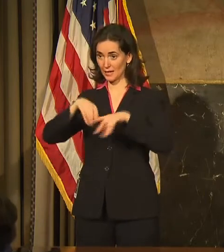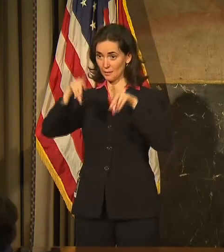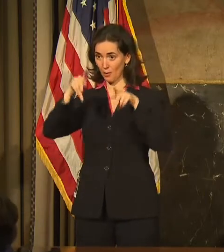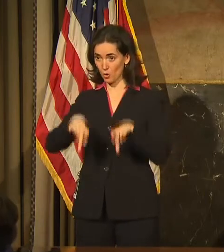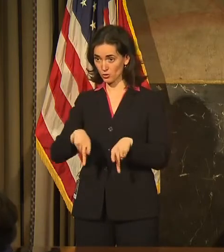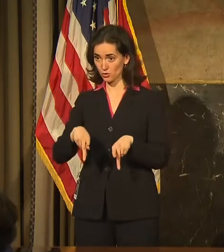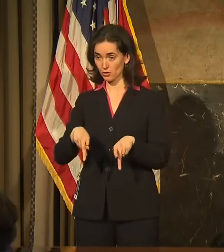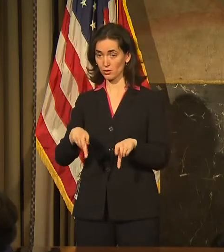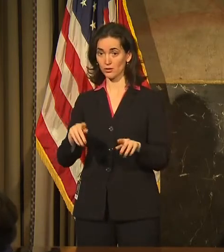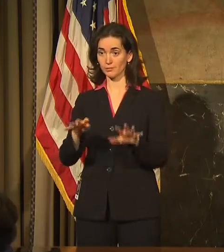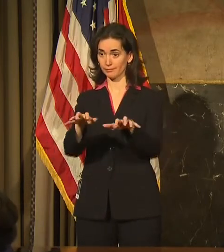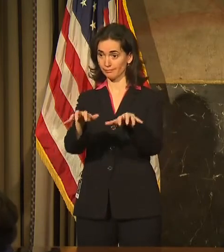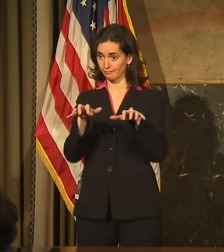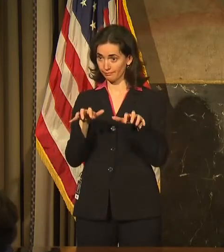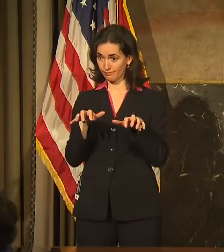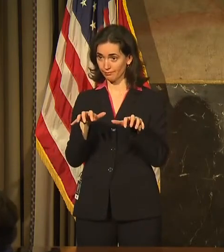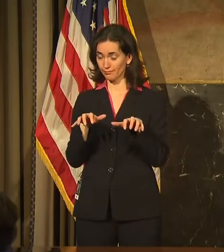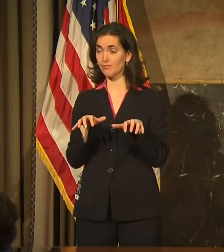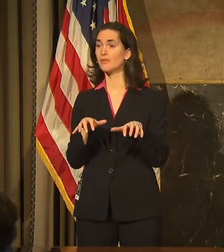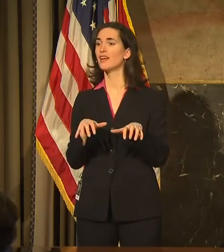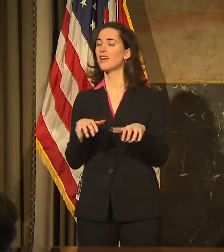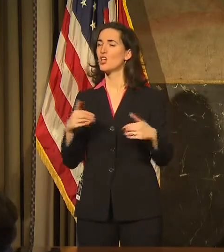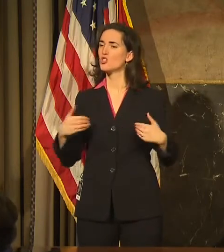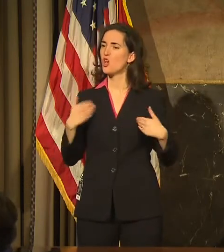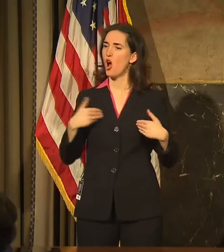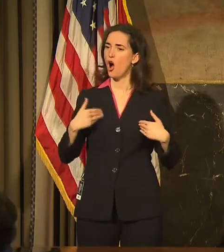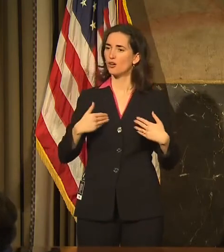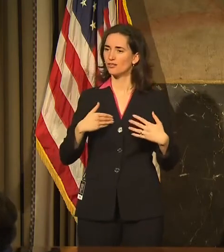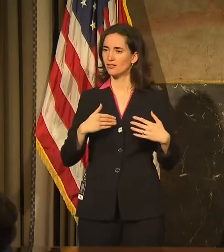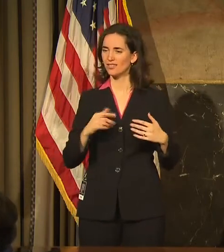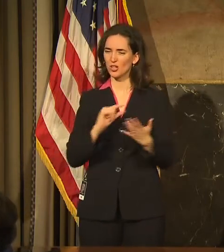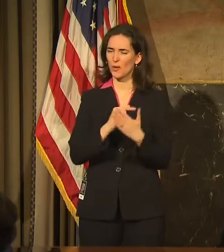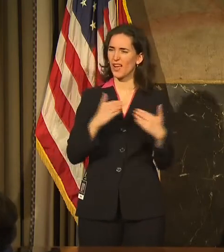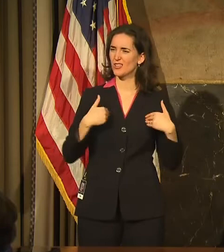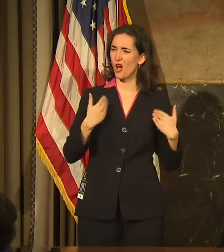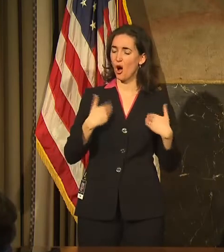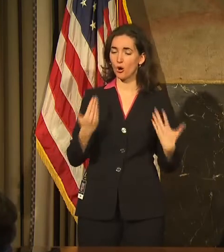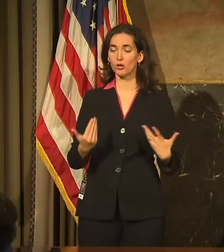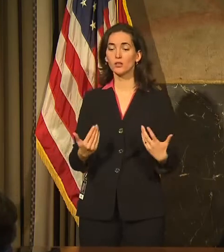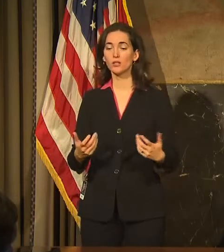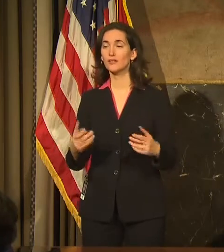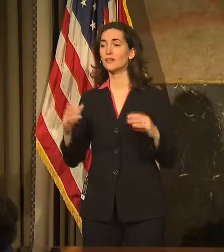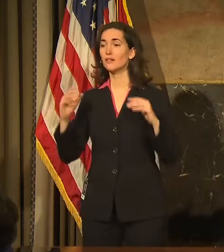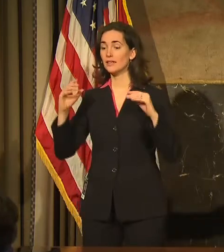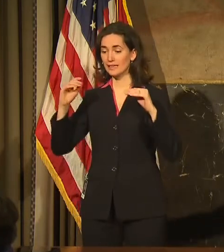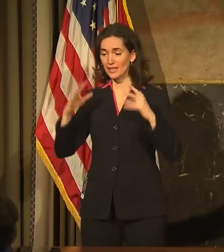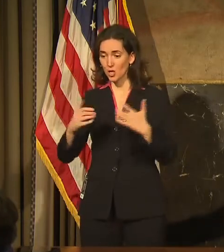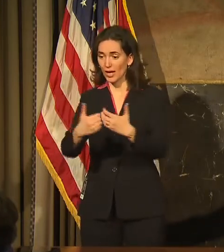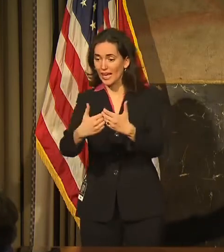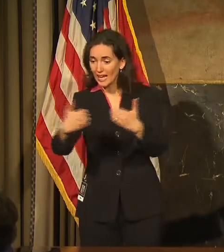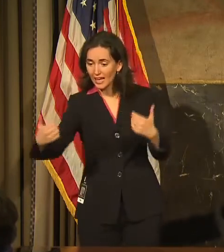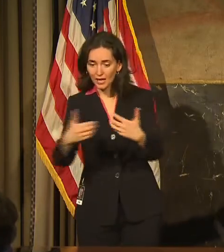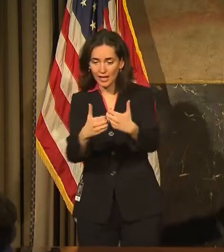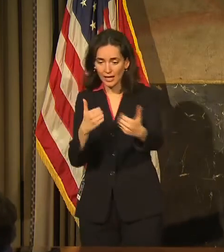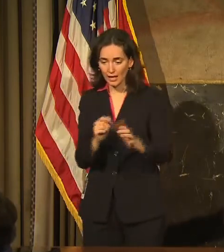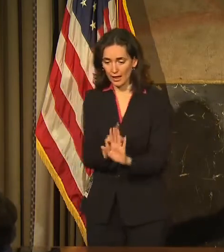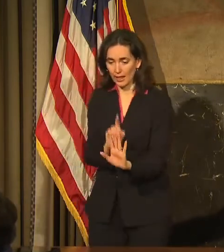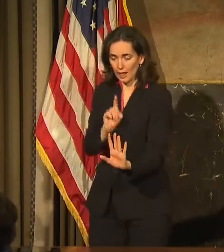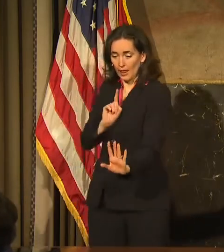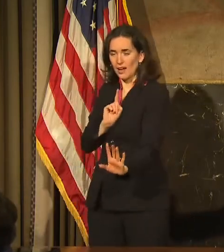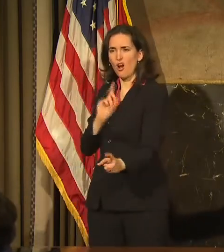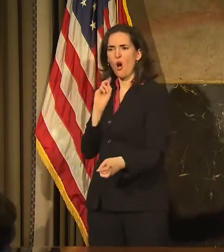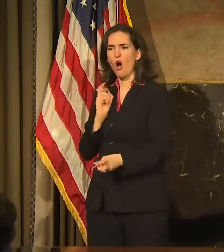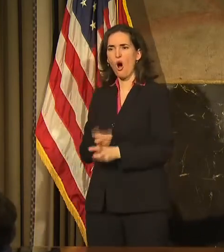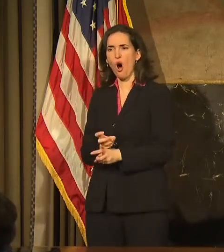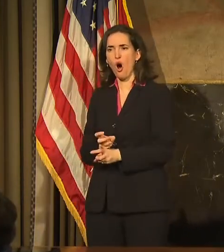education, again, especially at these lower grades, it is almost impossible for teachers to remain physically distant from their students. It